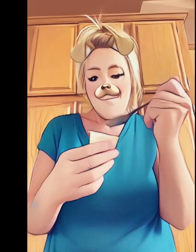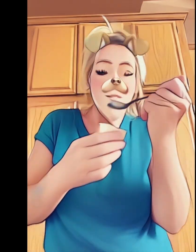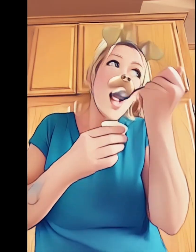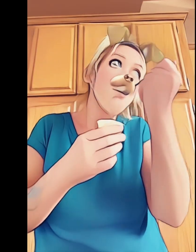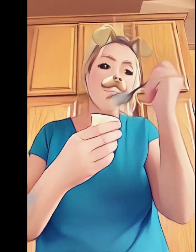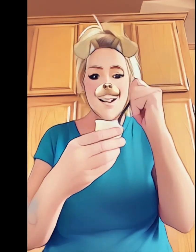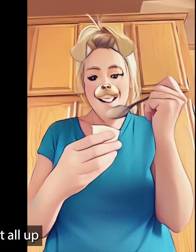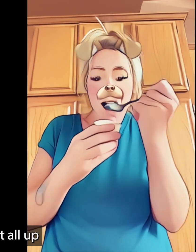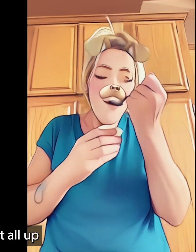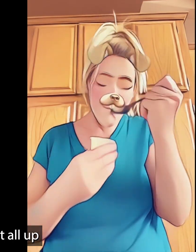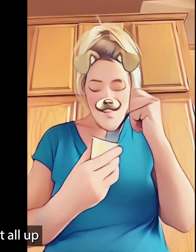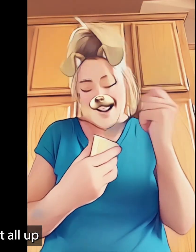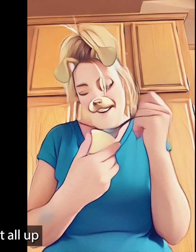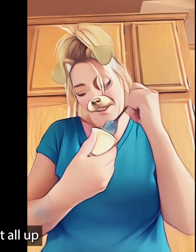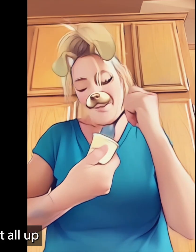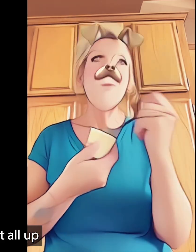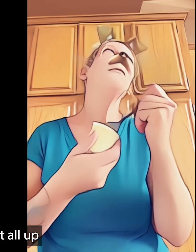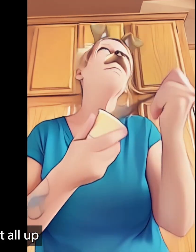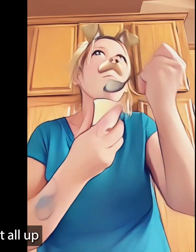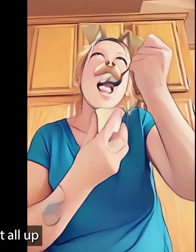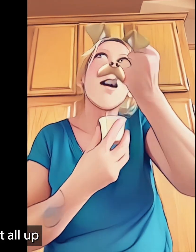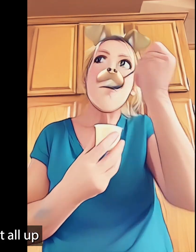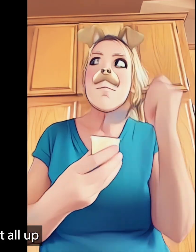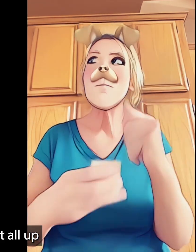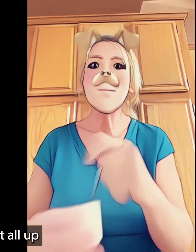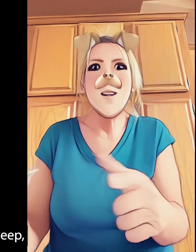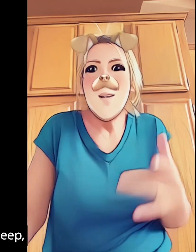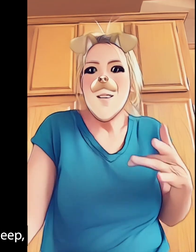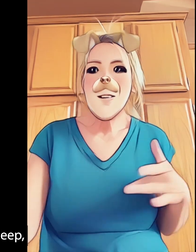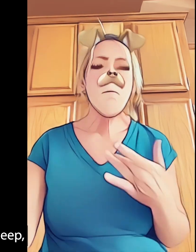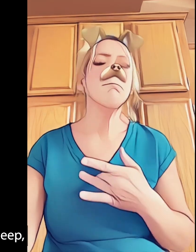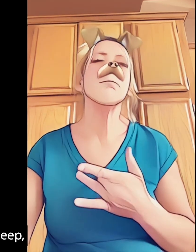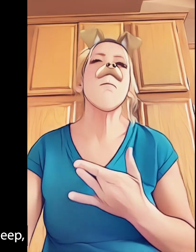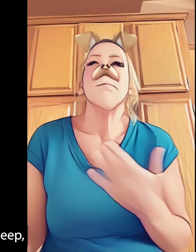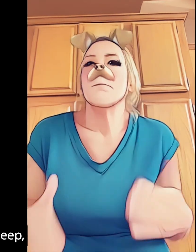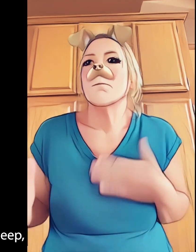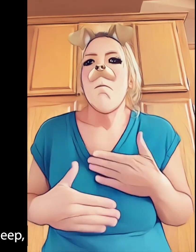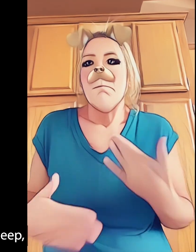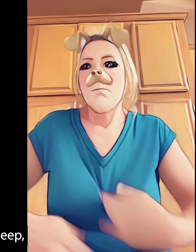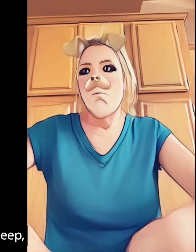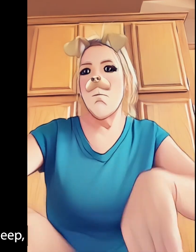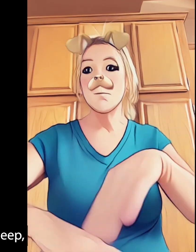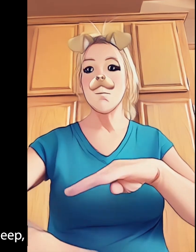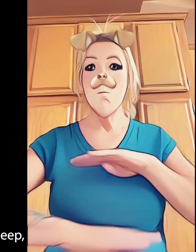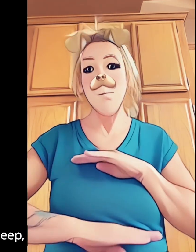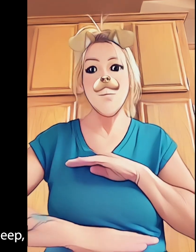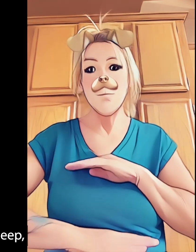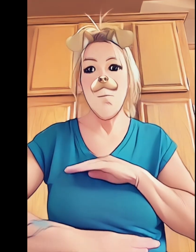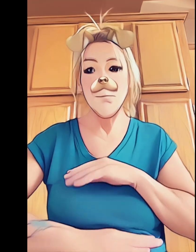more. And he finished it all up until he fell asleep,